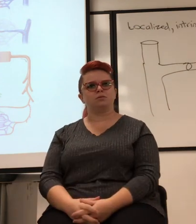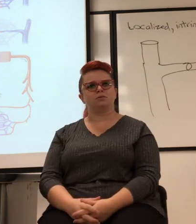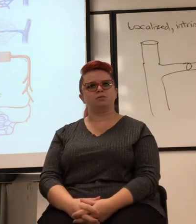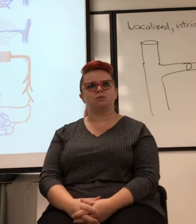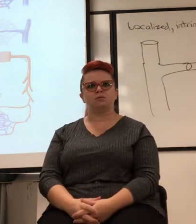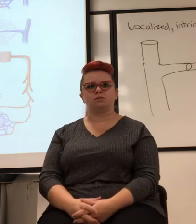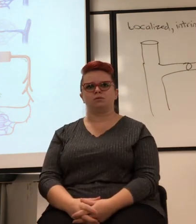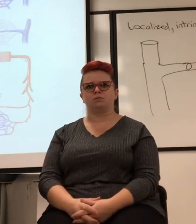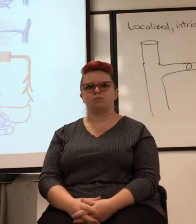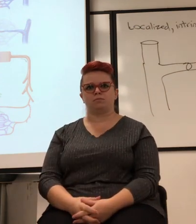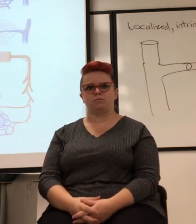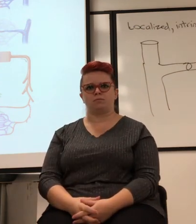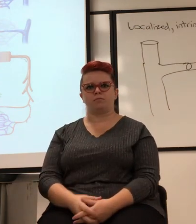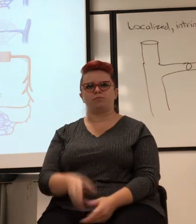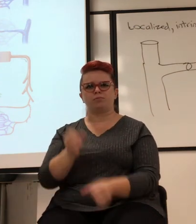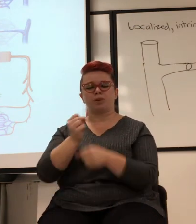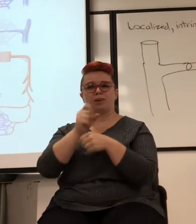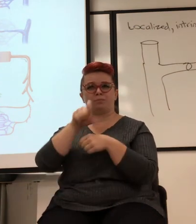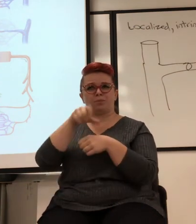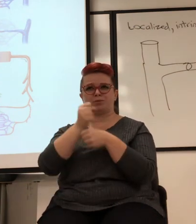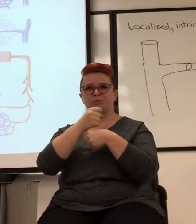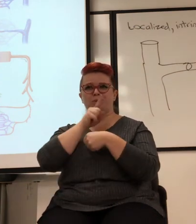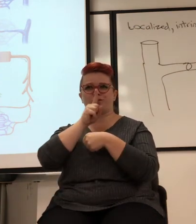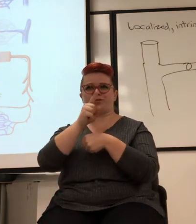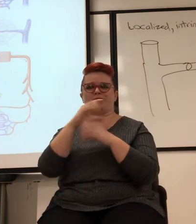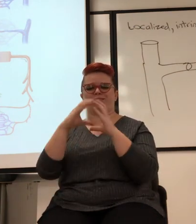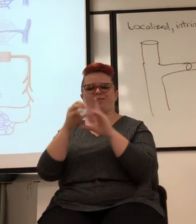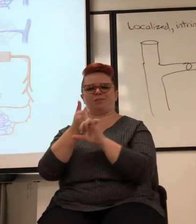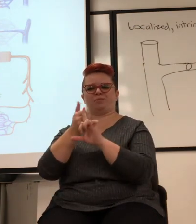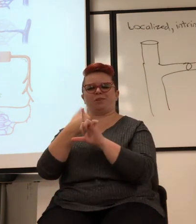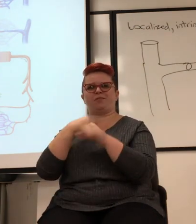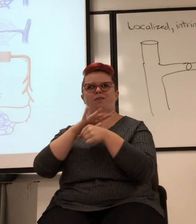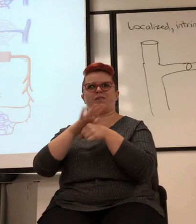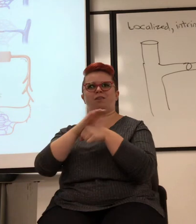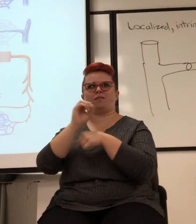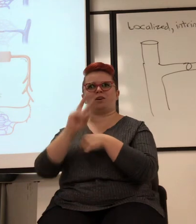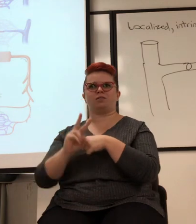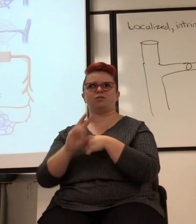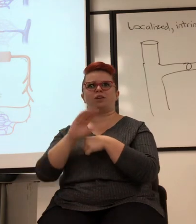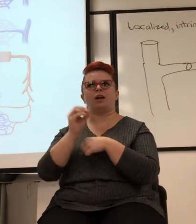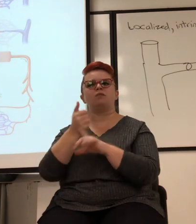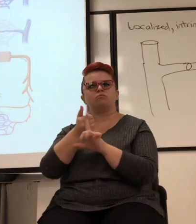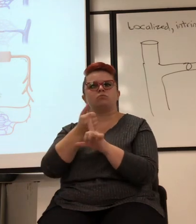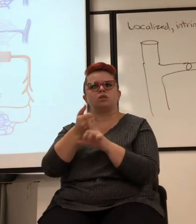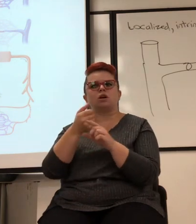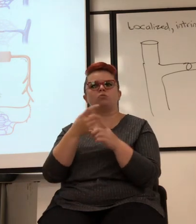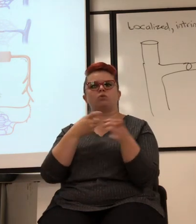you gotta make sure that the cells, you know, get enough oxygen. And it kind of self-regulates.